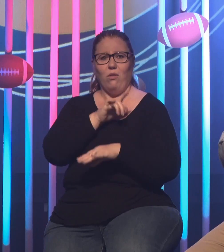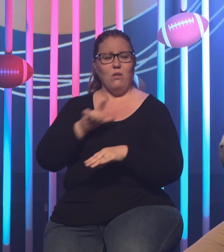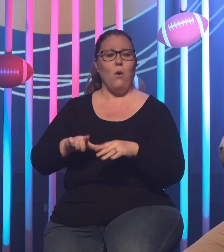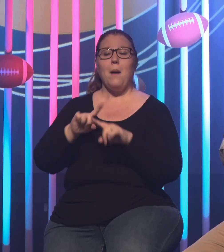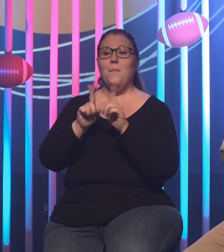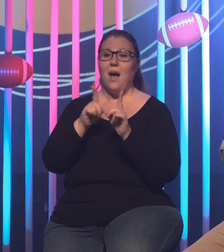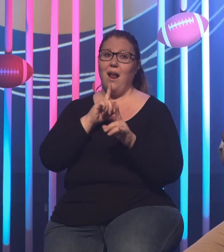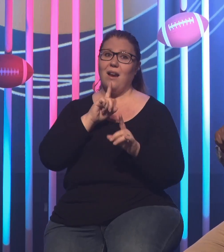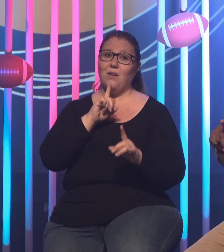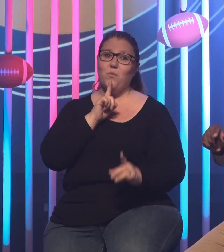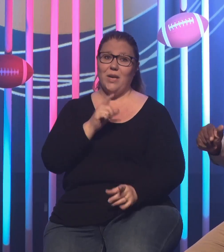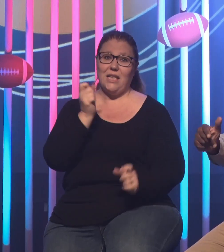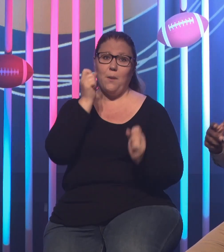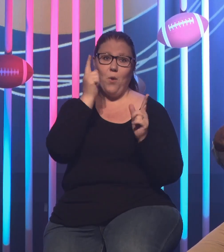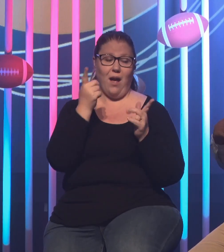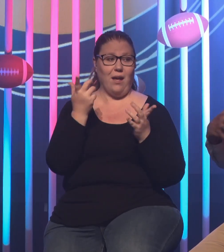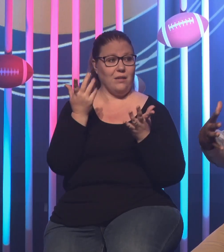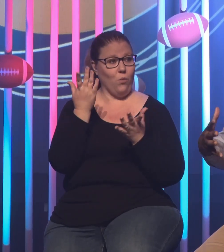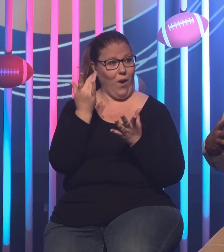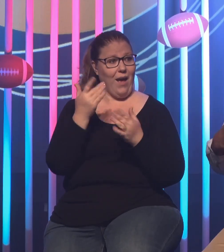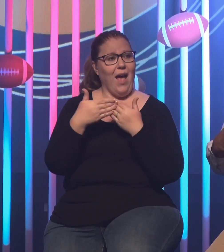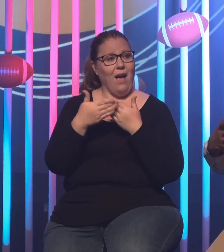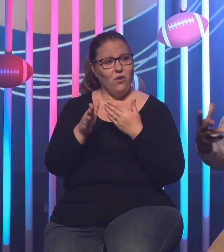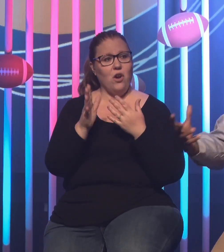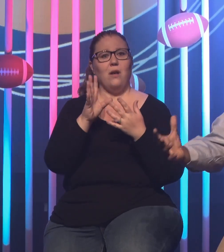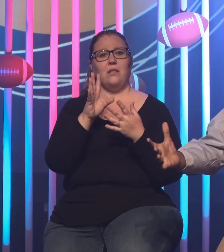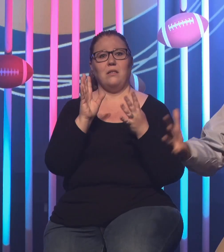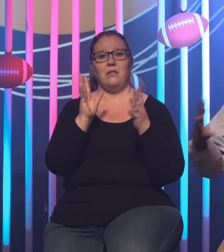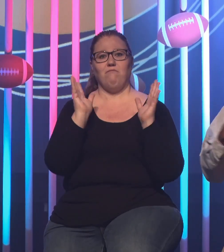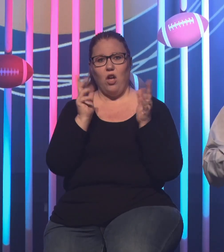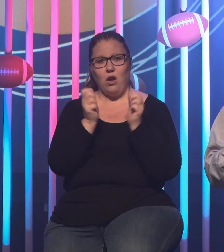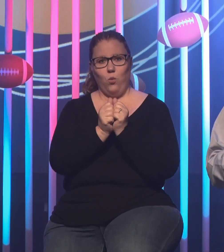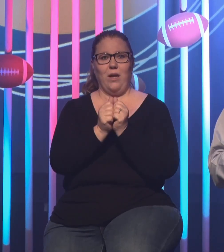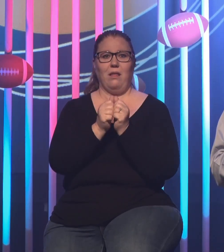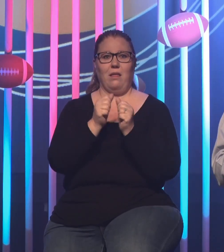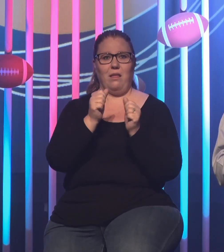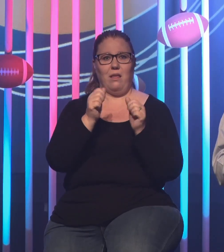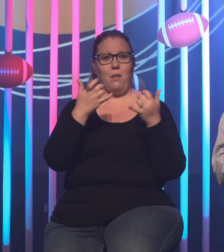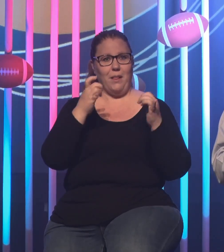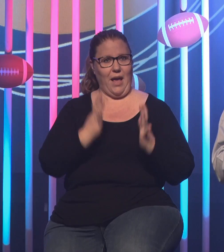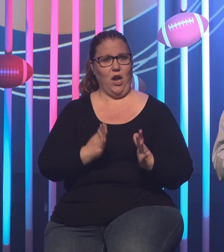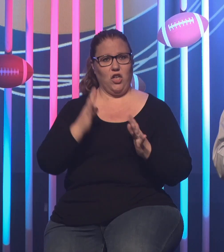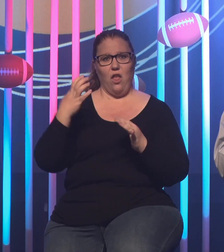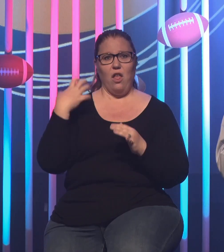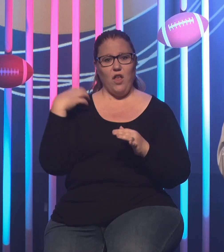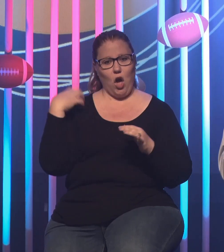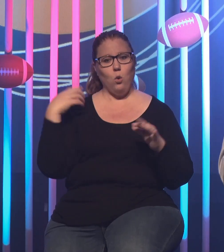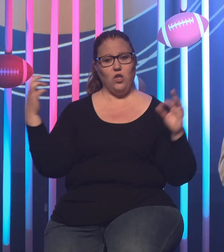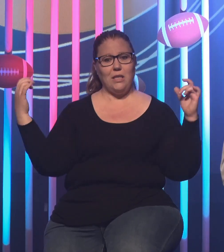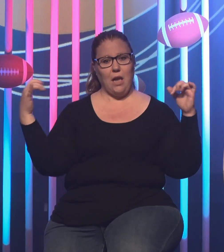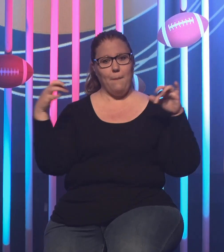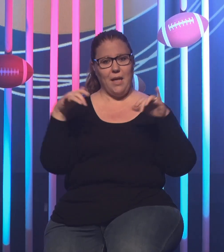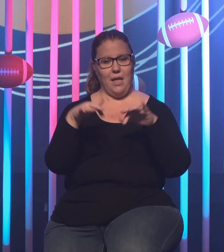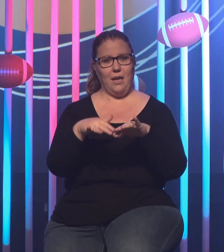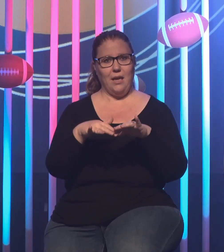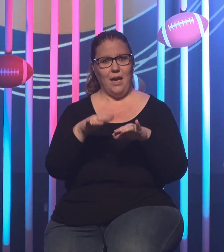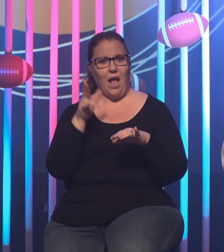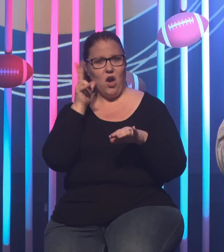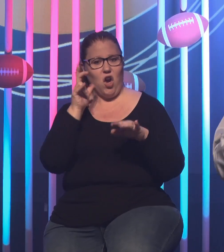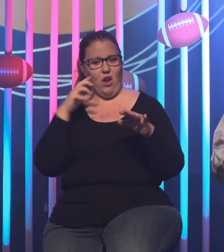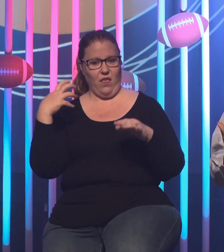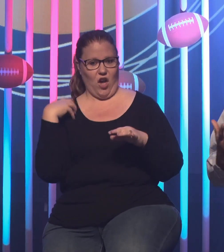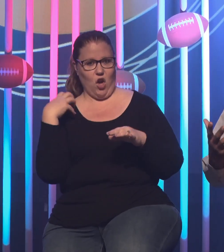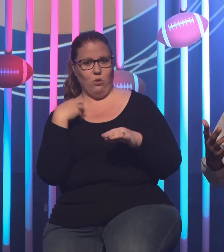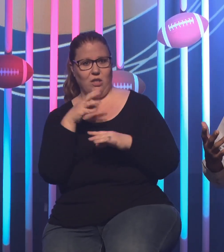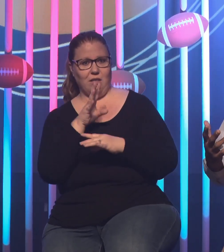get surprised, because after I was talking with the players, the coaches started to come in. And I started hearing the coaches talk.